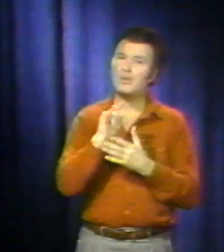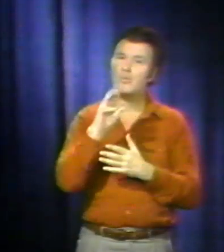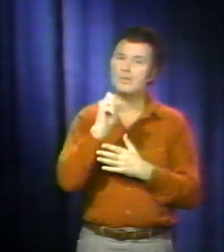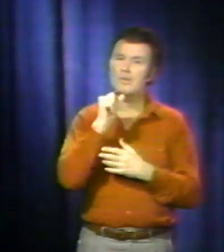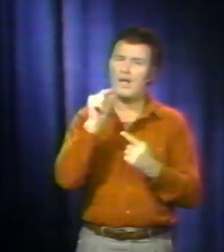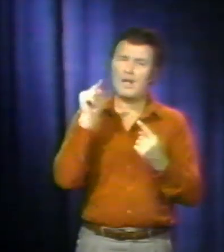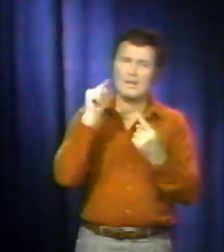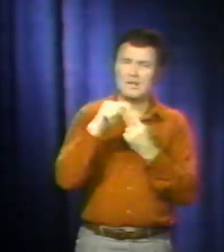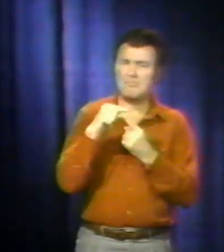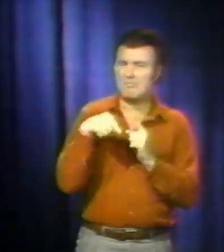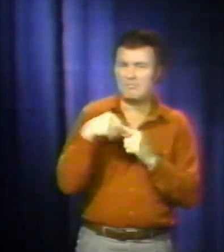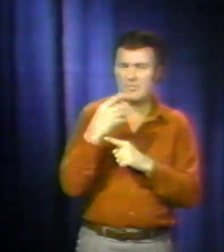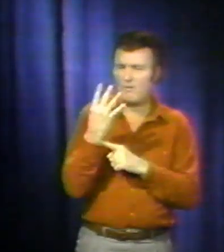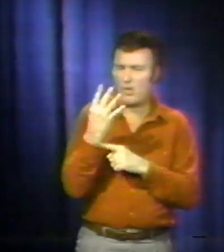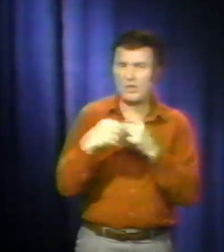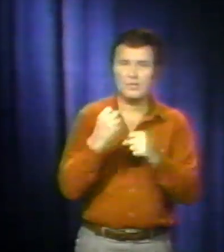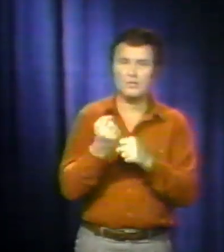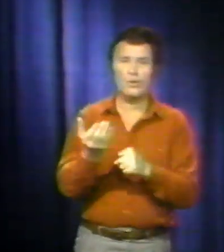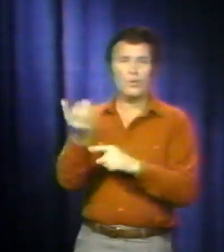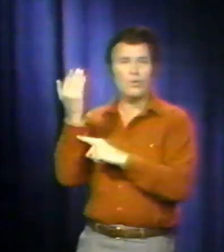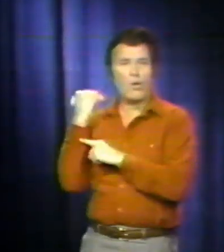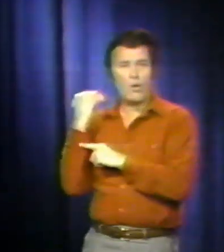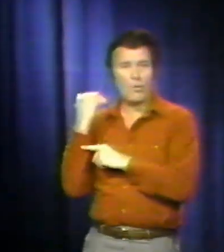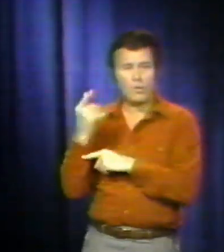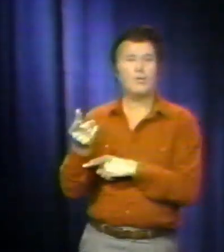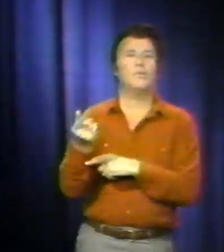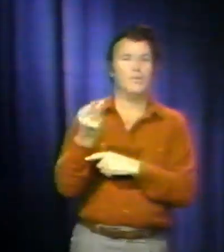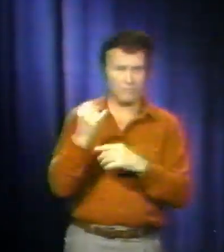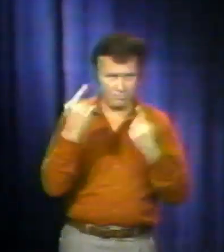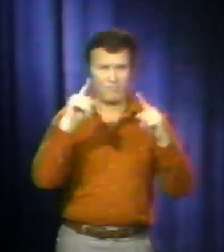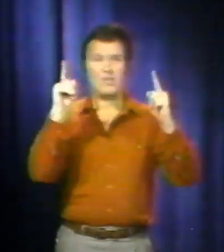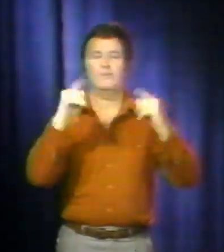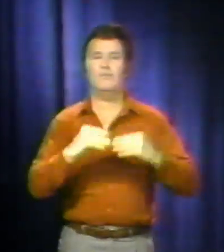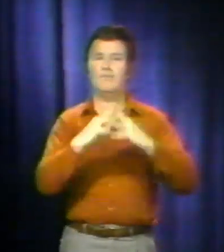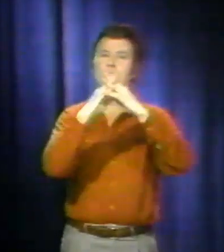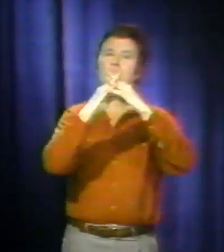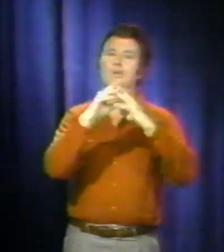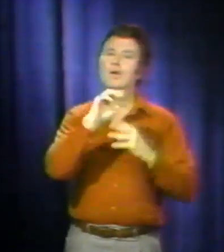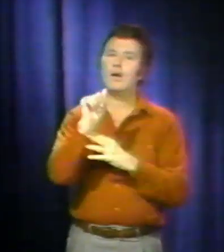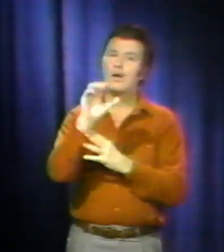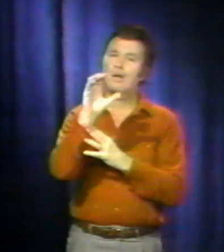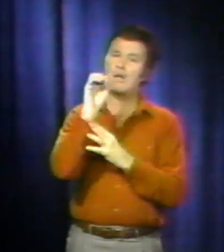She told me that it was not until about 4 years before that they finally set up a committee.